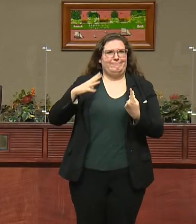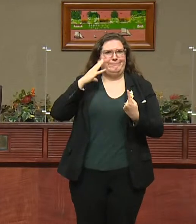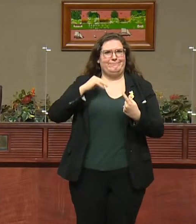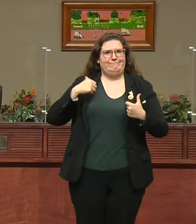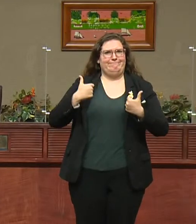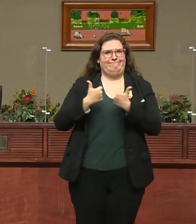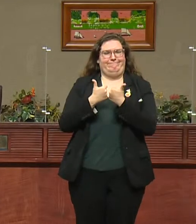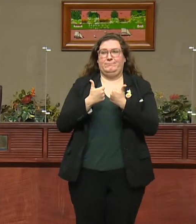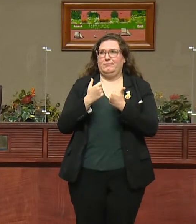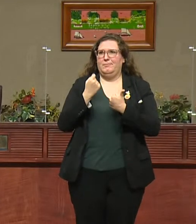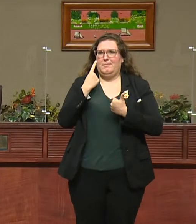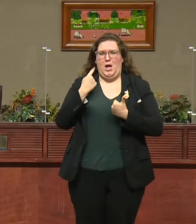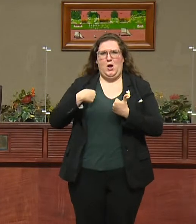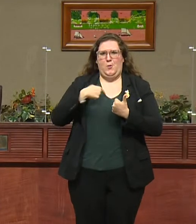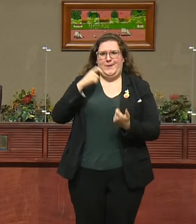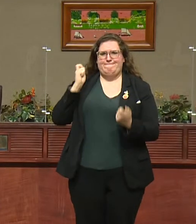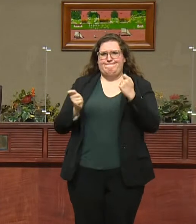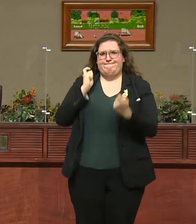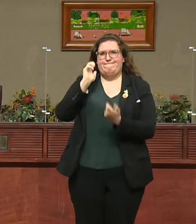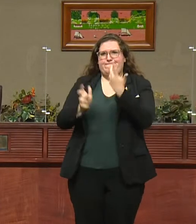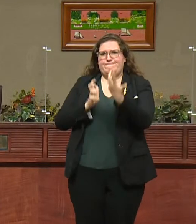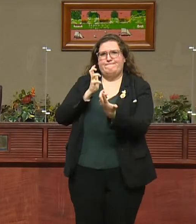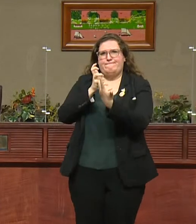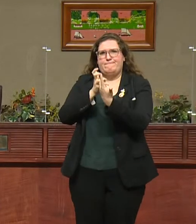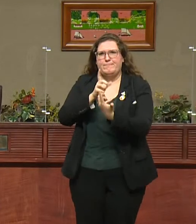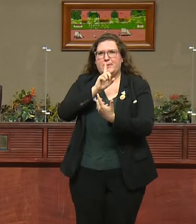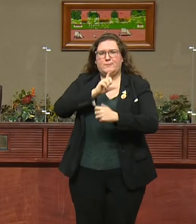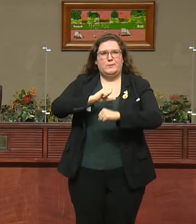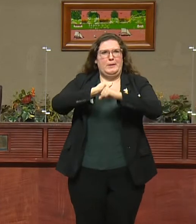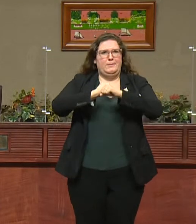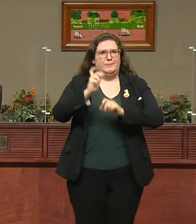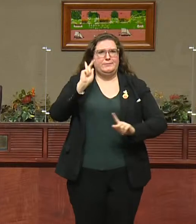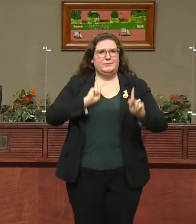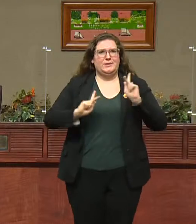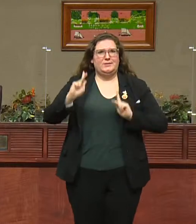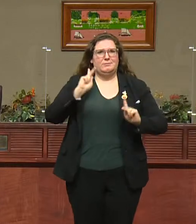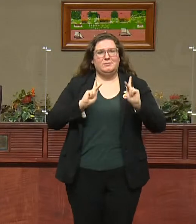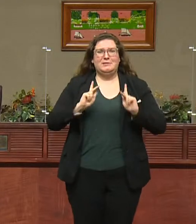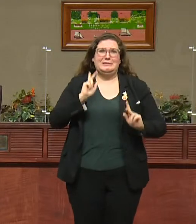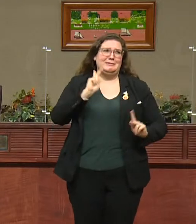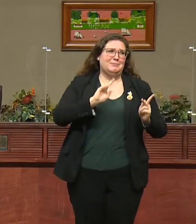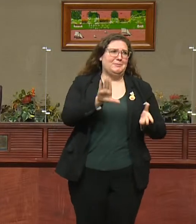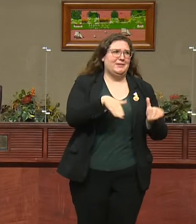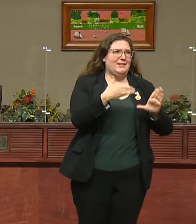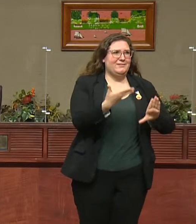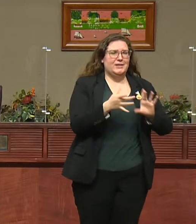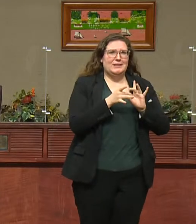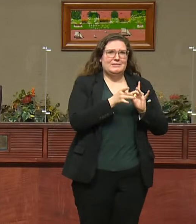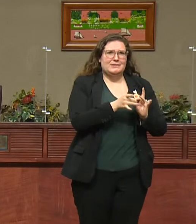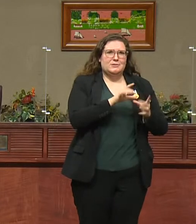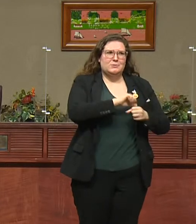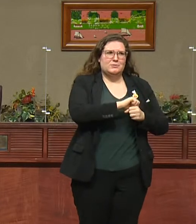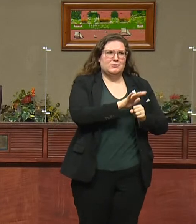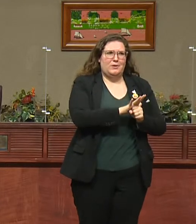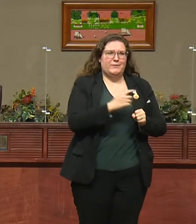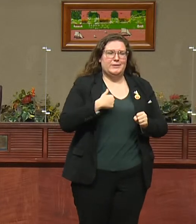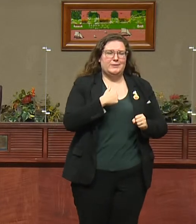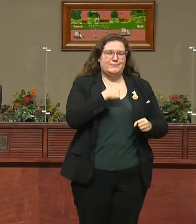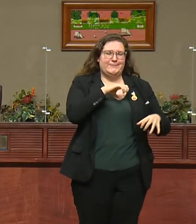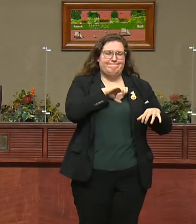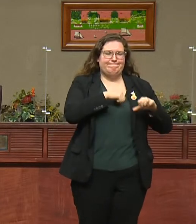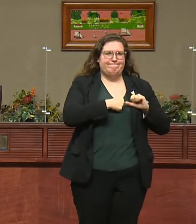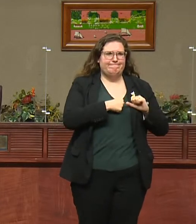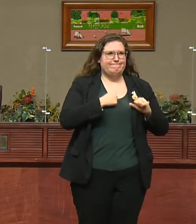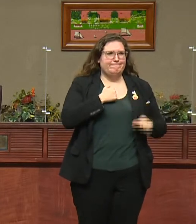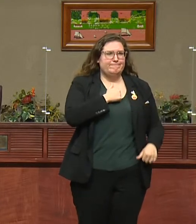adapted to stop the spread and protect others. We've mourned those that we've lost to the virus. So I want to thank everybody in our community